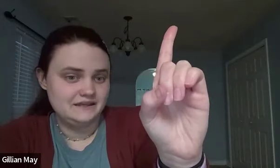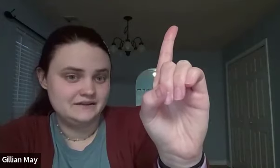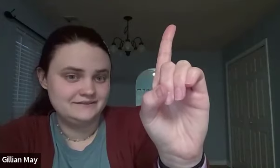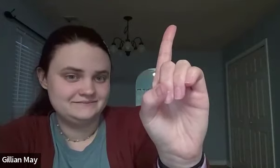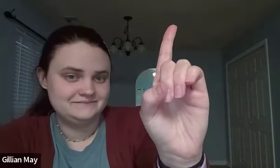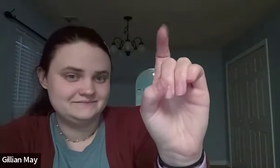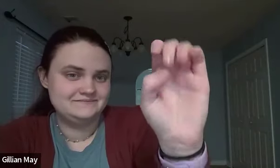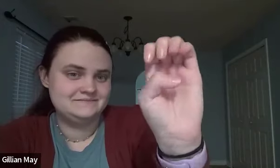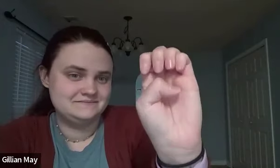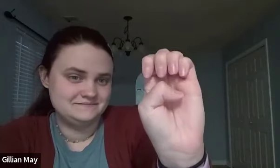E.